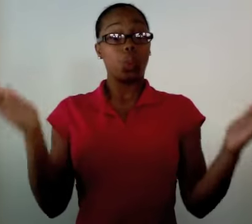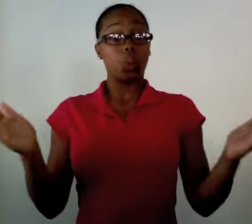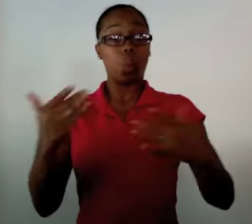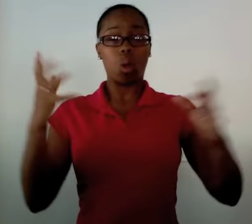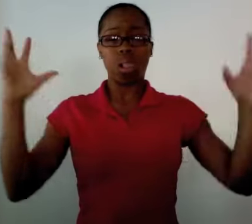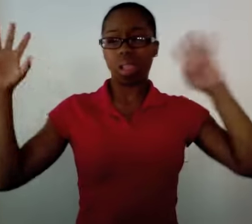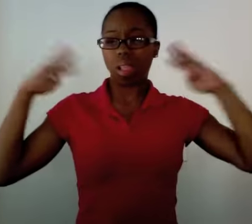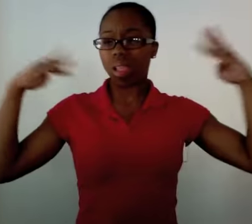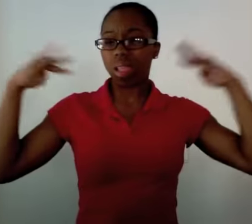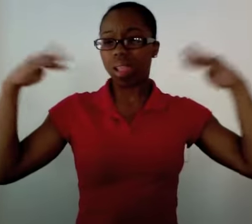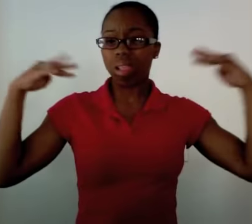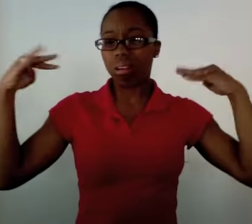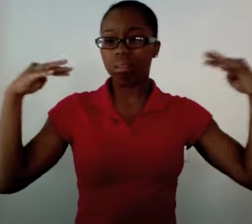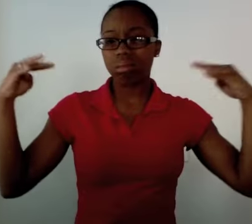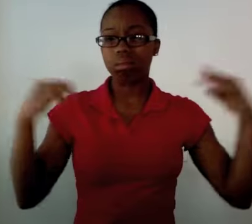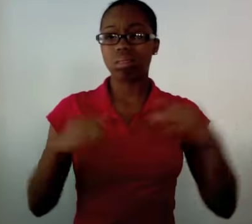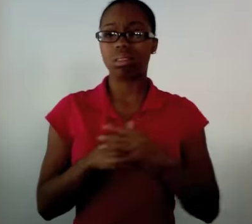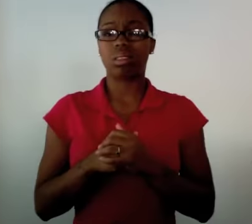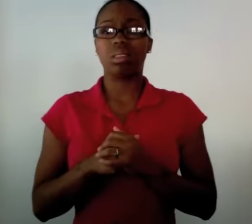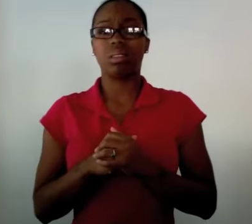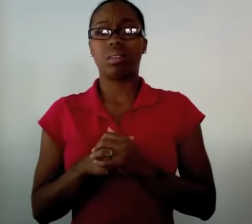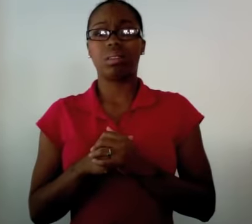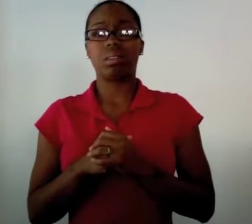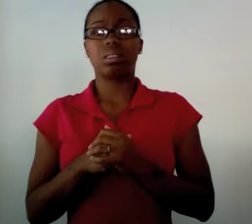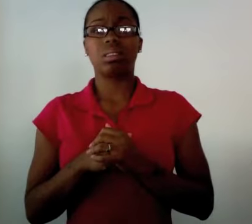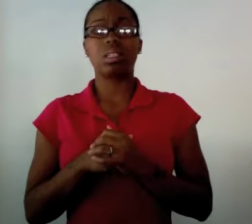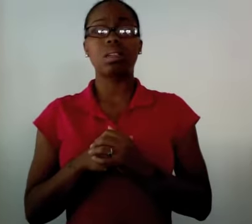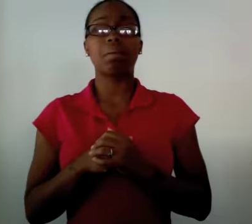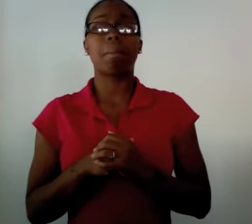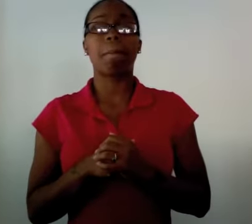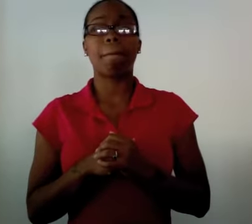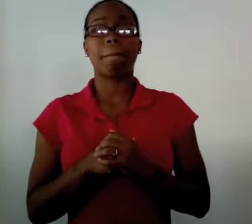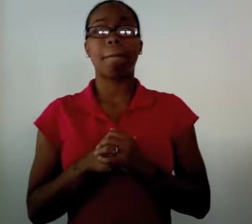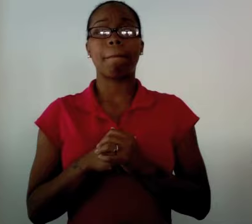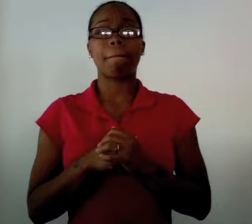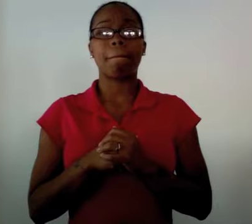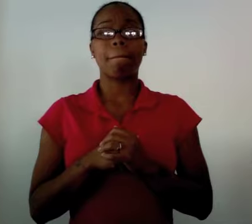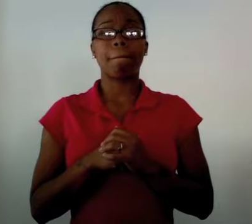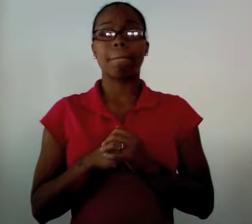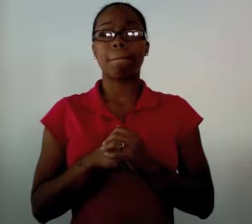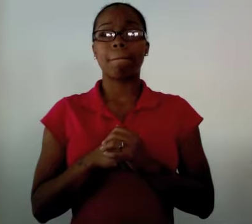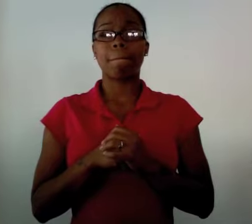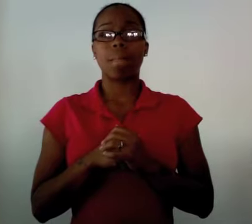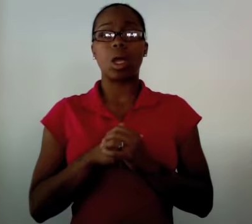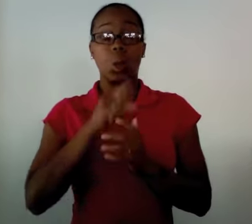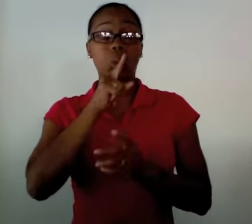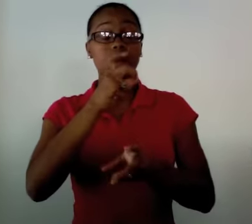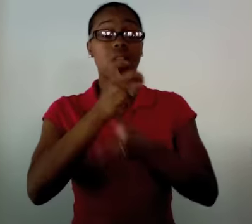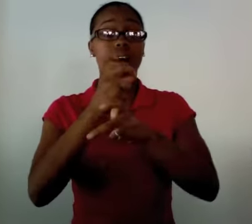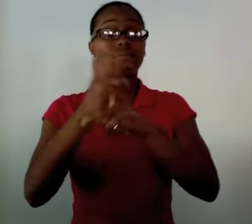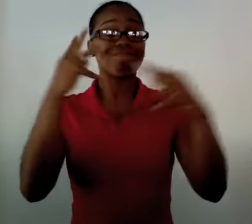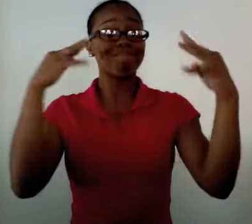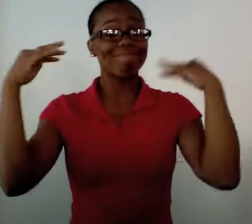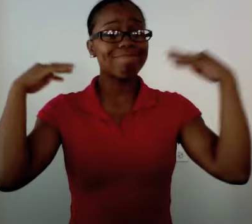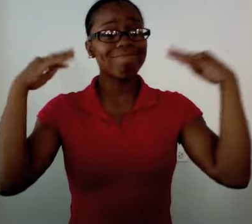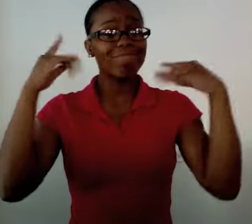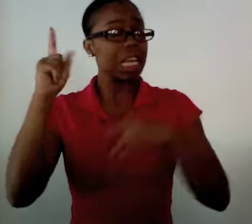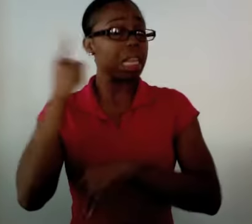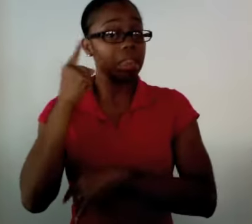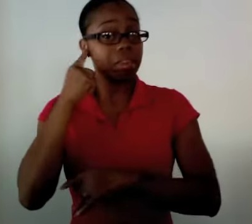cacophony going on visually and auditorily, it's just hard to listen. It's tiring to listen. Many